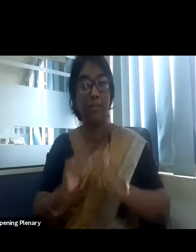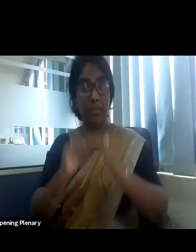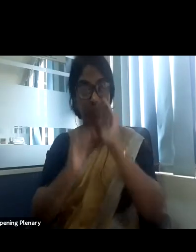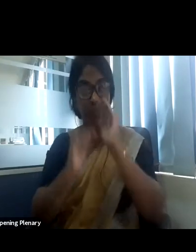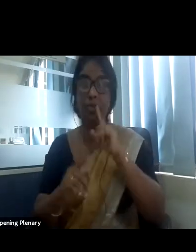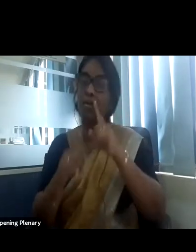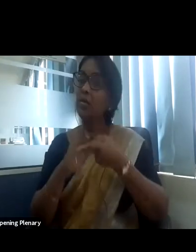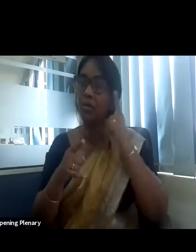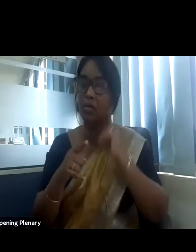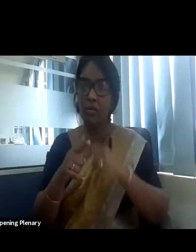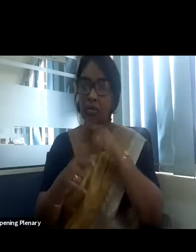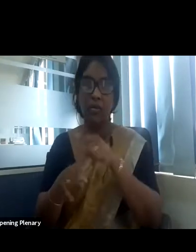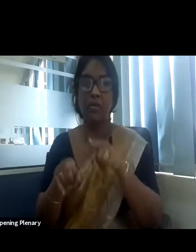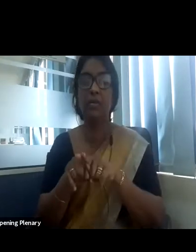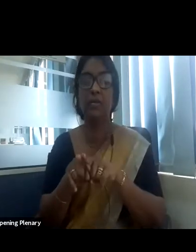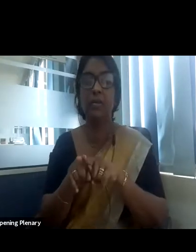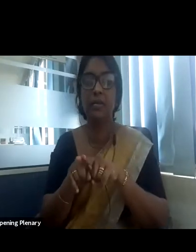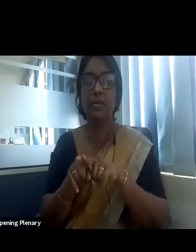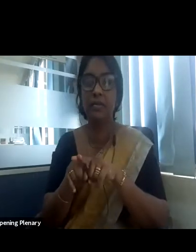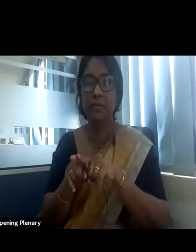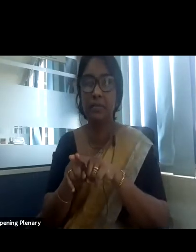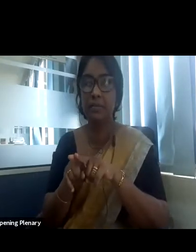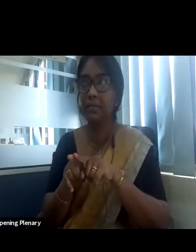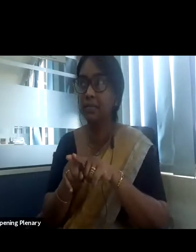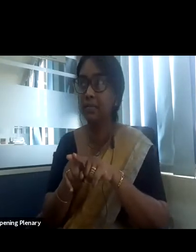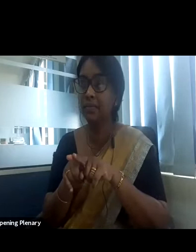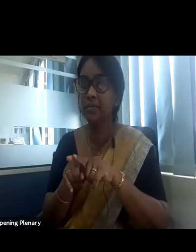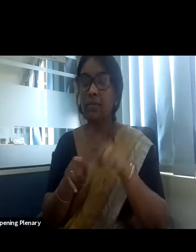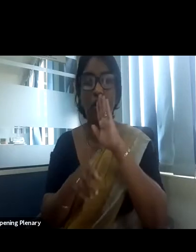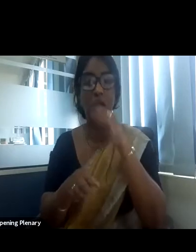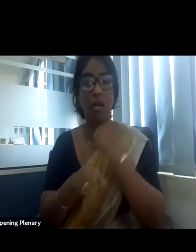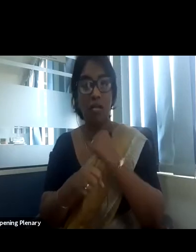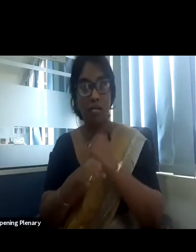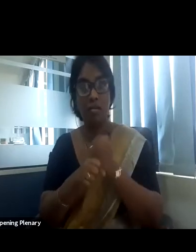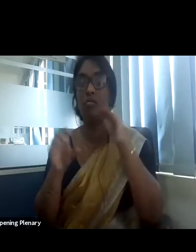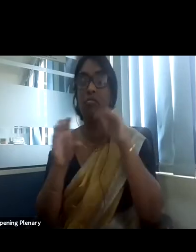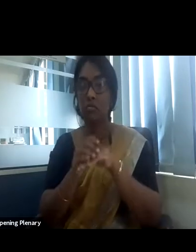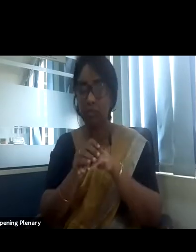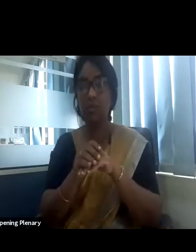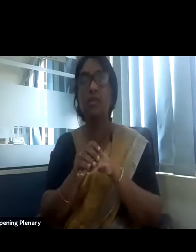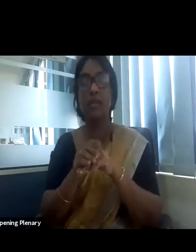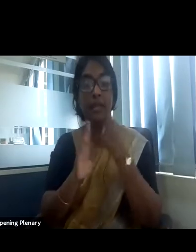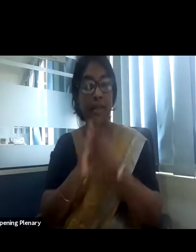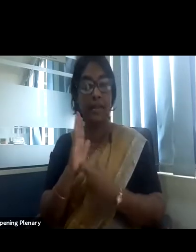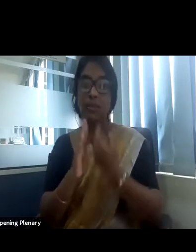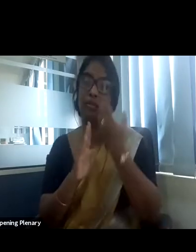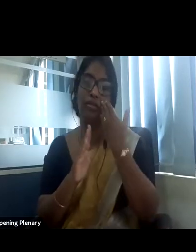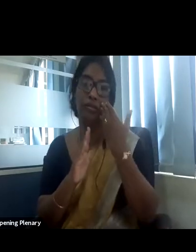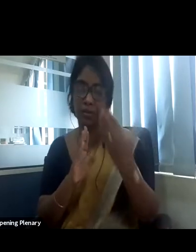look at a broad private-public collaboration or more narrowly defined real